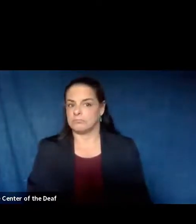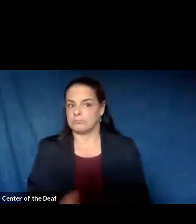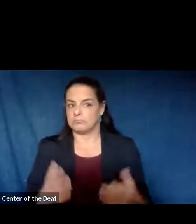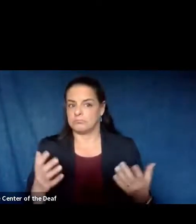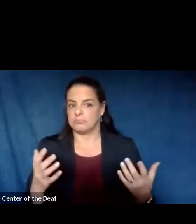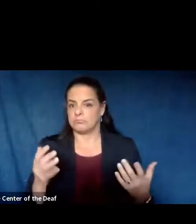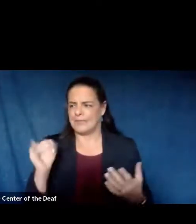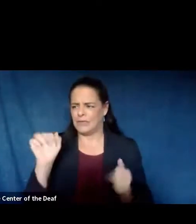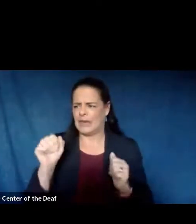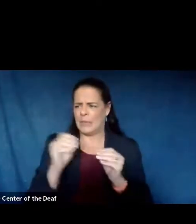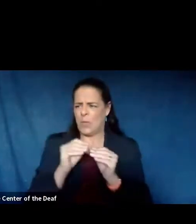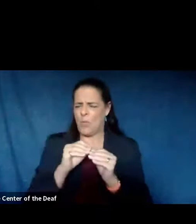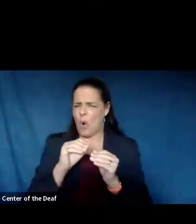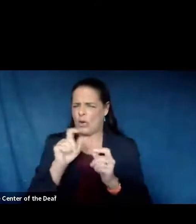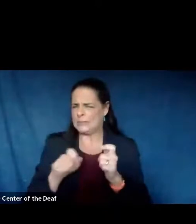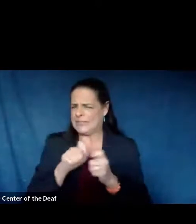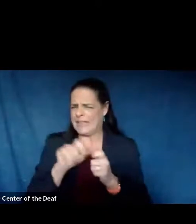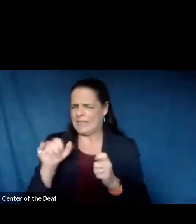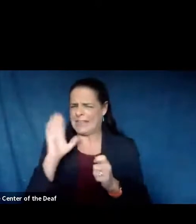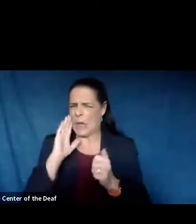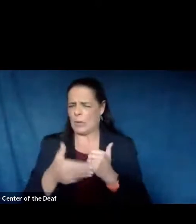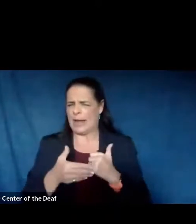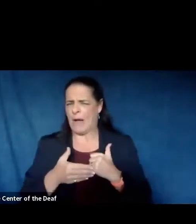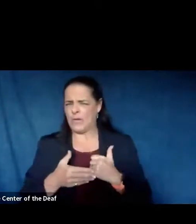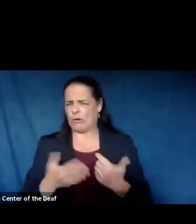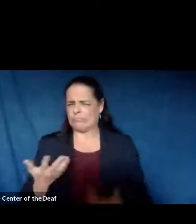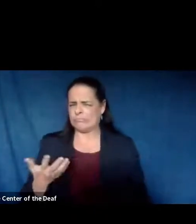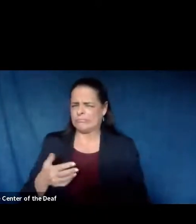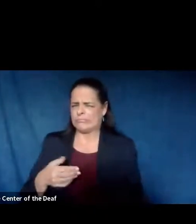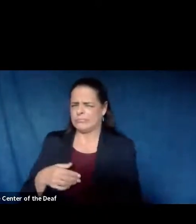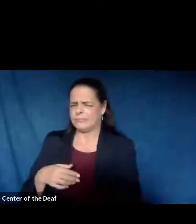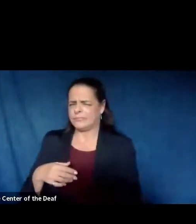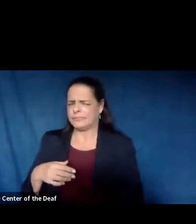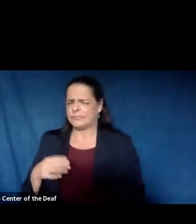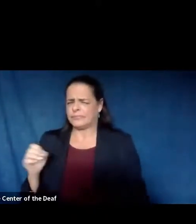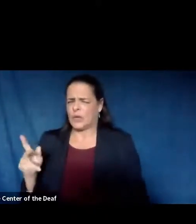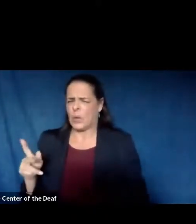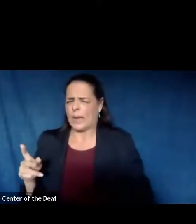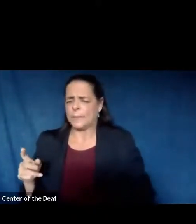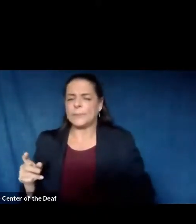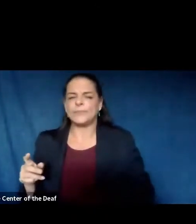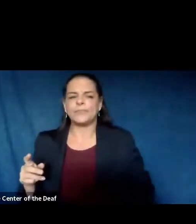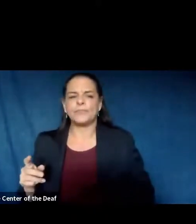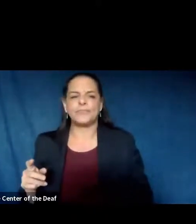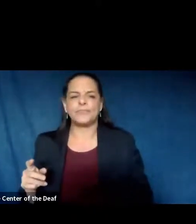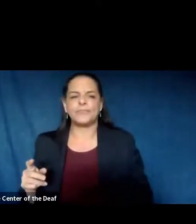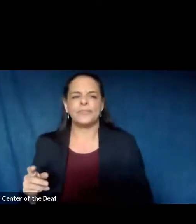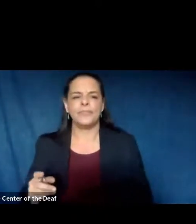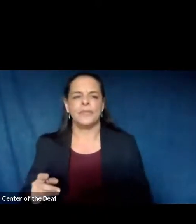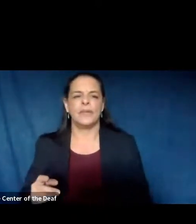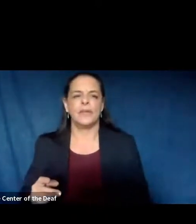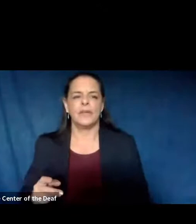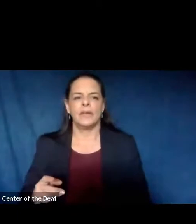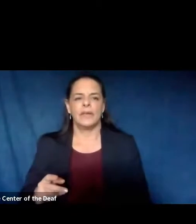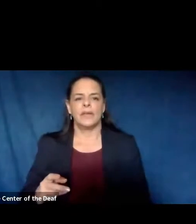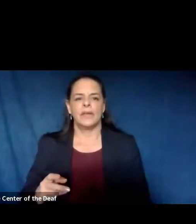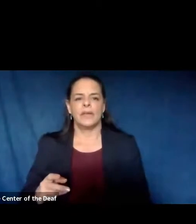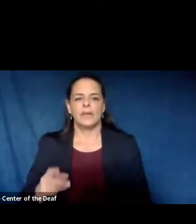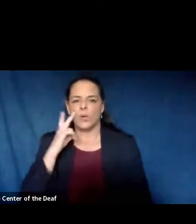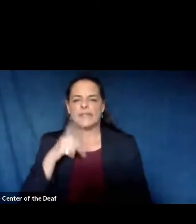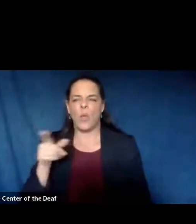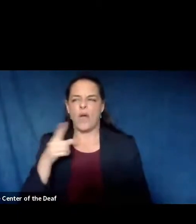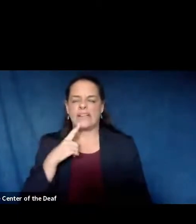You can be more specific. That would be helpful. What specifically you're talking about in terms of what we're advising. Maybe for the fall, but we'll wait and see what he says